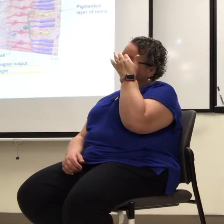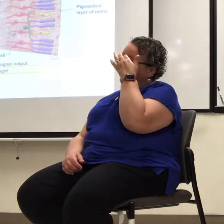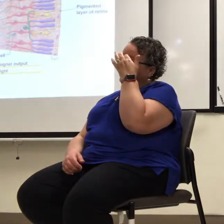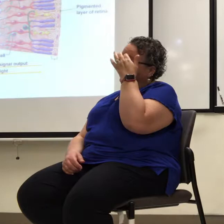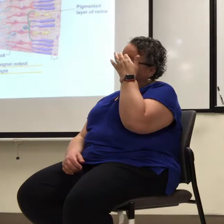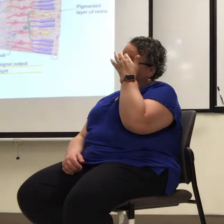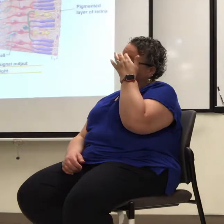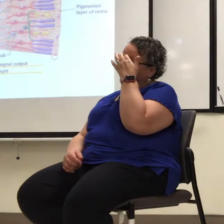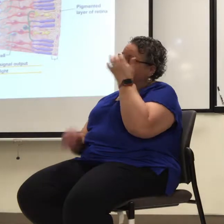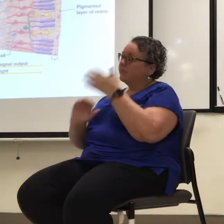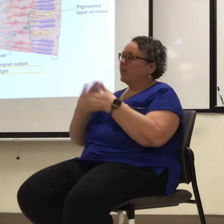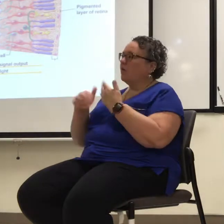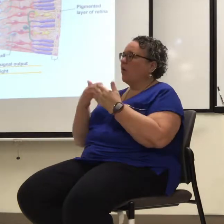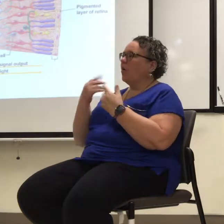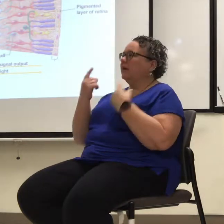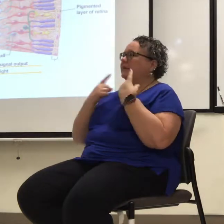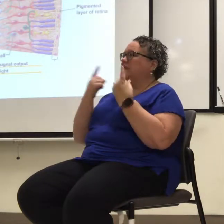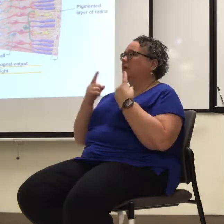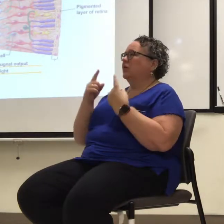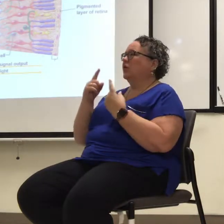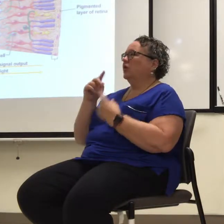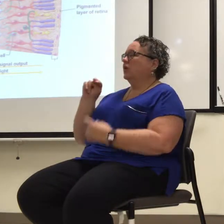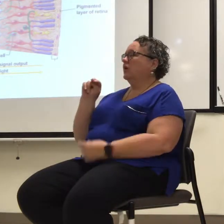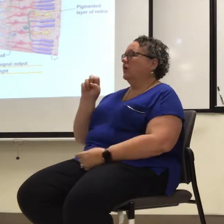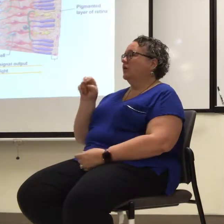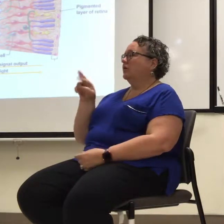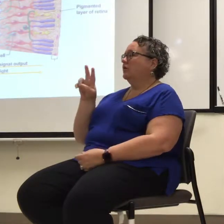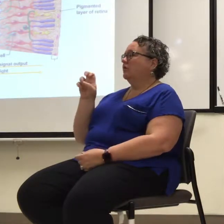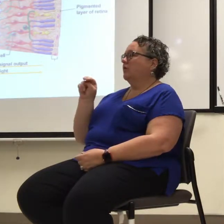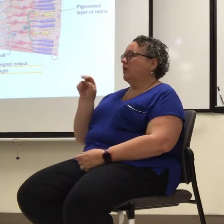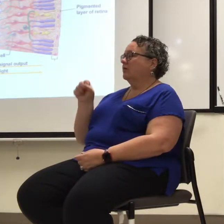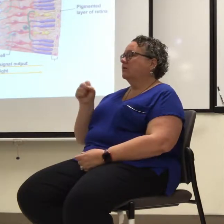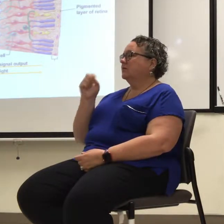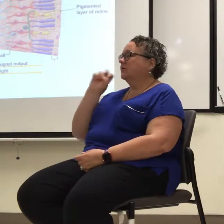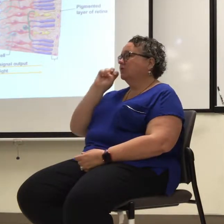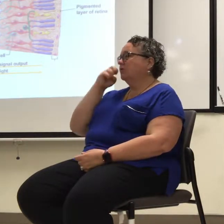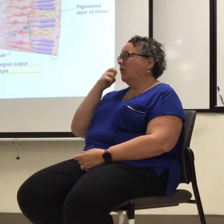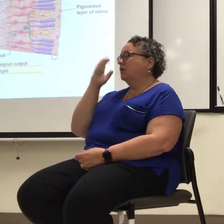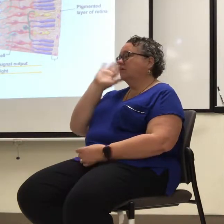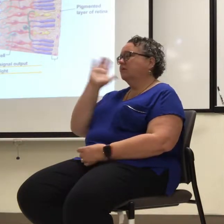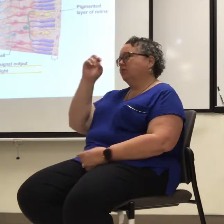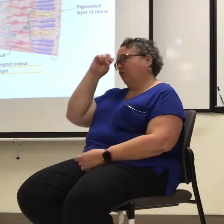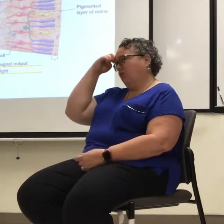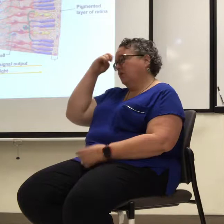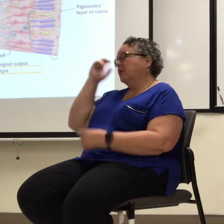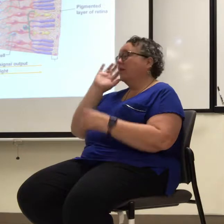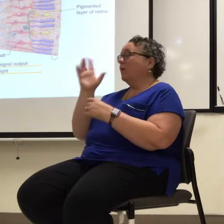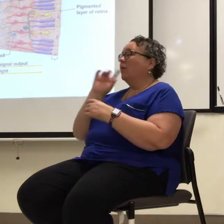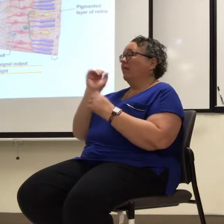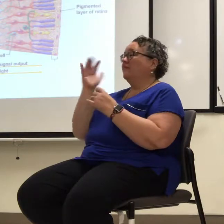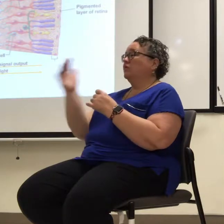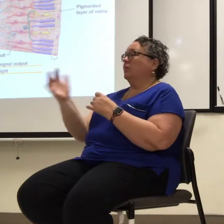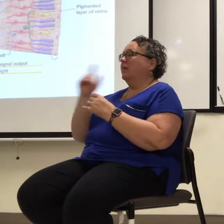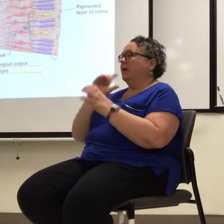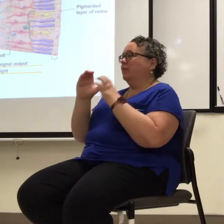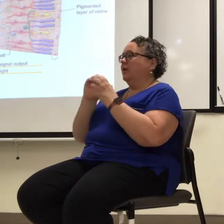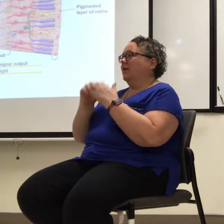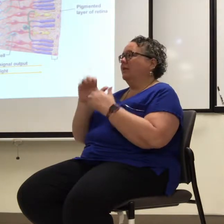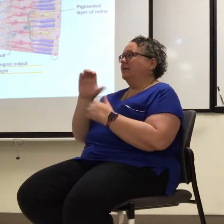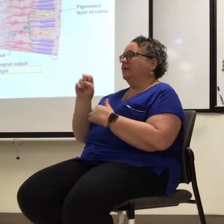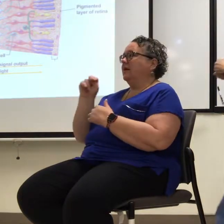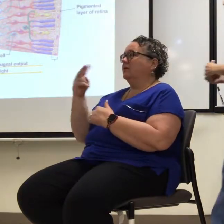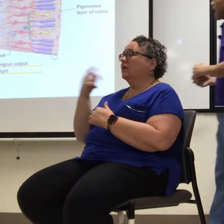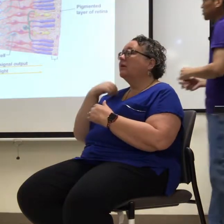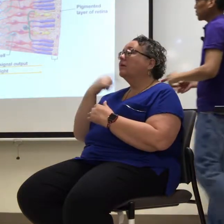considered like neurons. They're going to eventually communicate with cranial nerve 2. Well, anyways, it's that innermost row, the ganglion